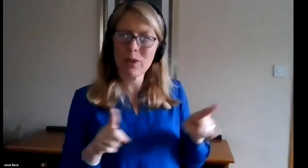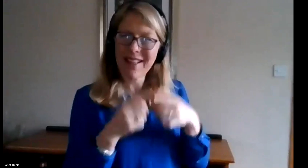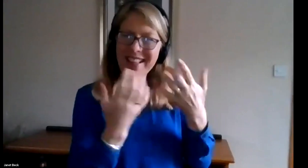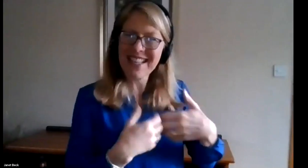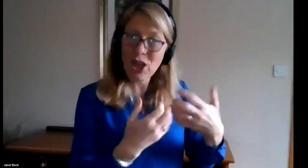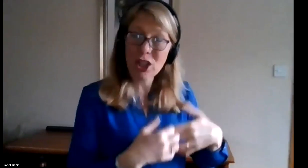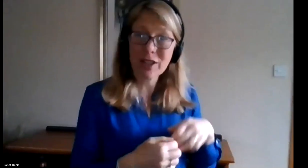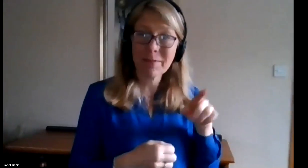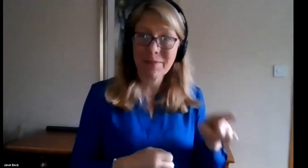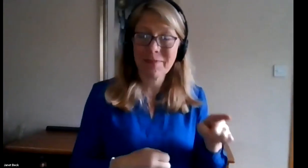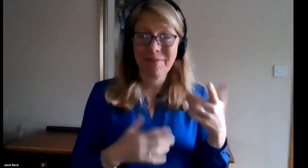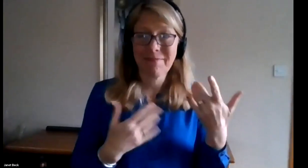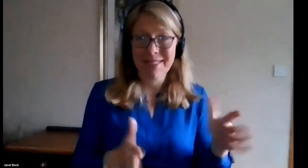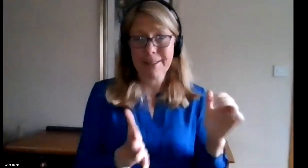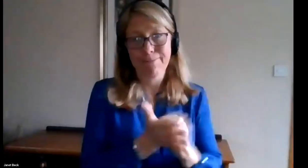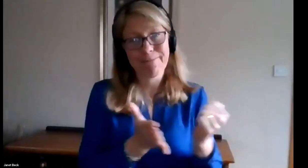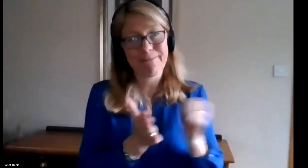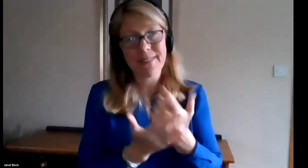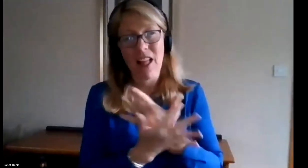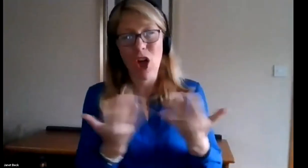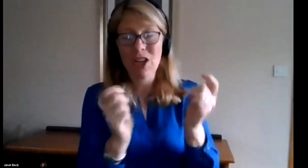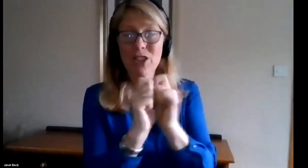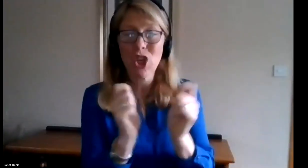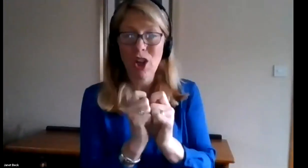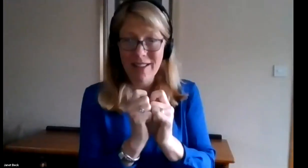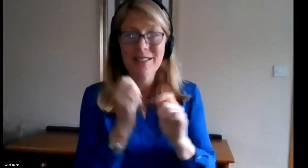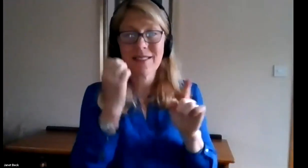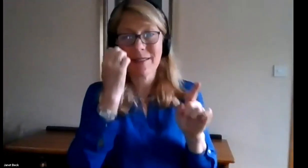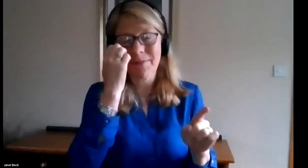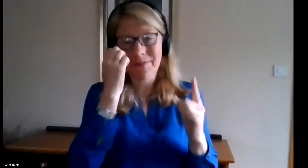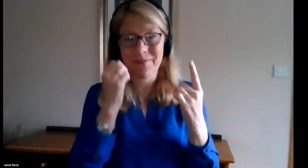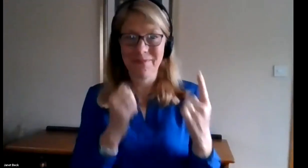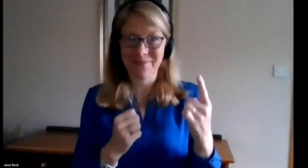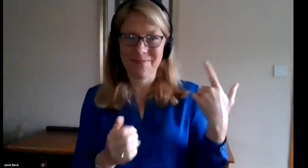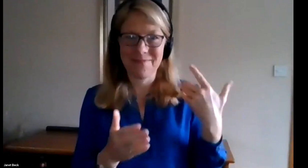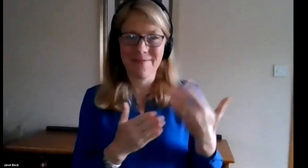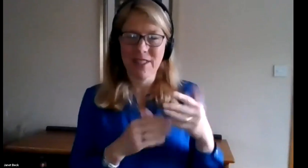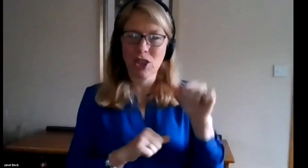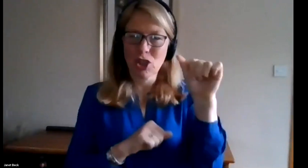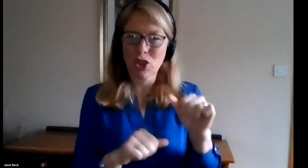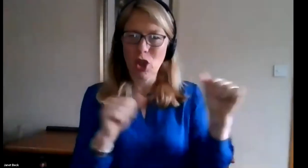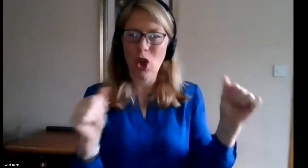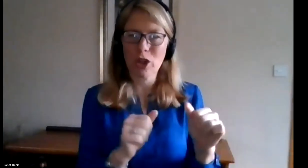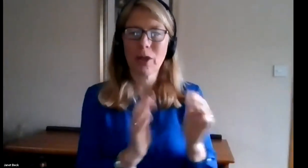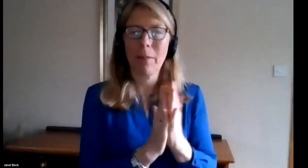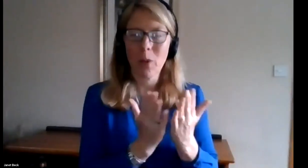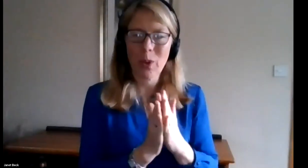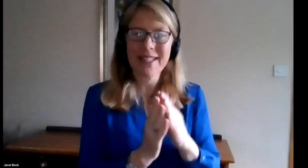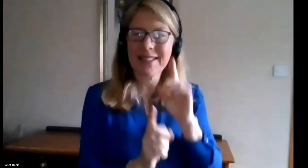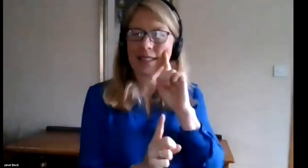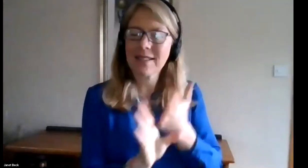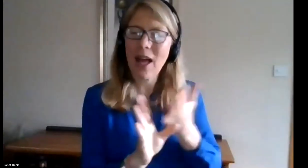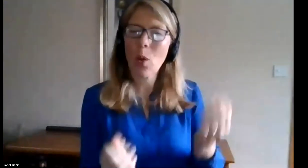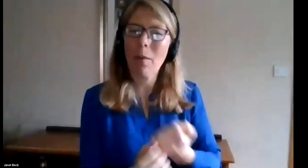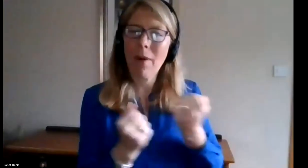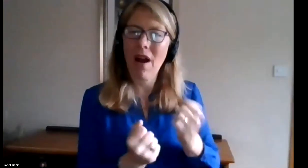most influential works to date has been the short format book Psychopower of Cultural Diplomacy in the Information Age, which